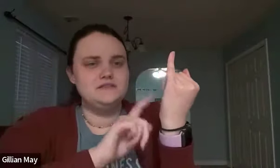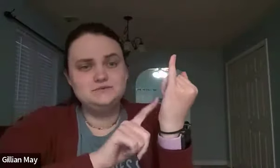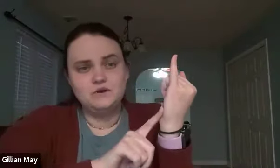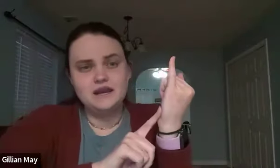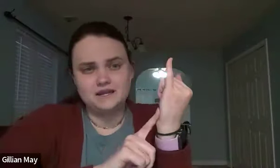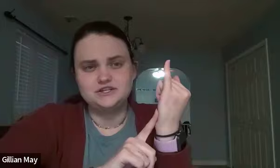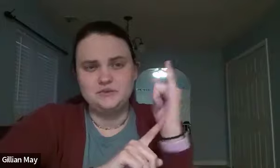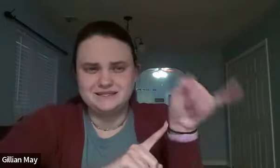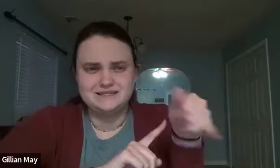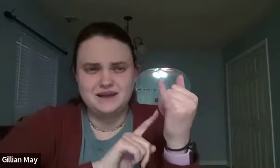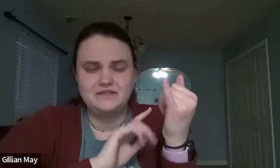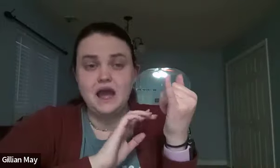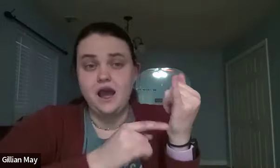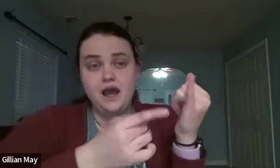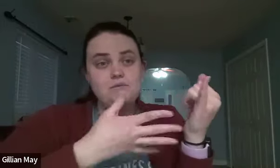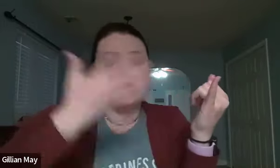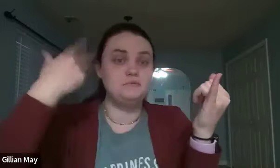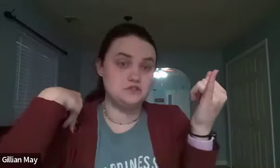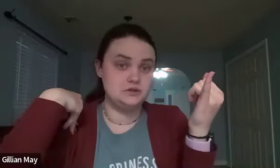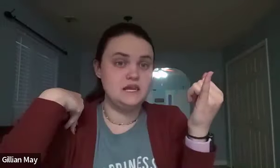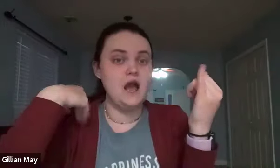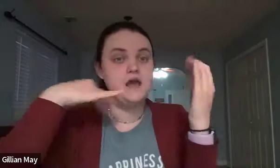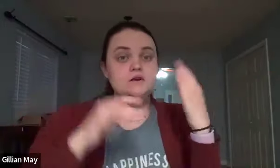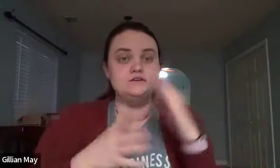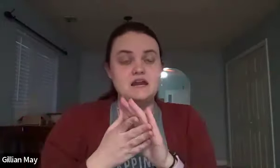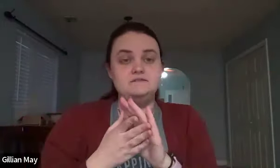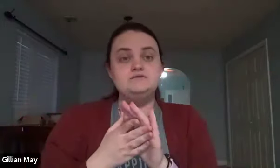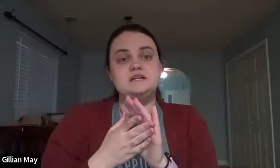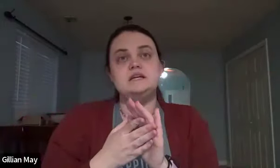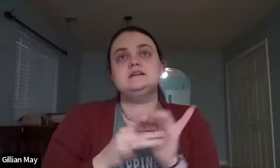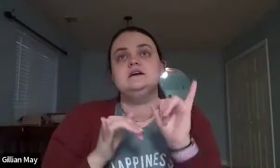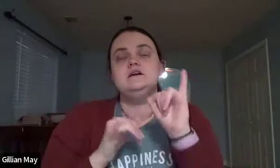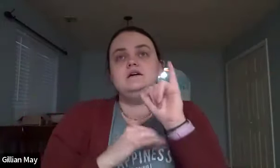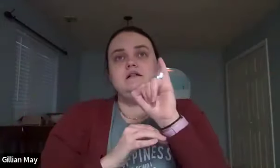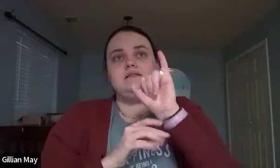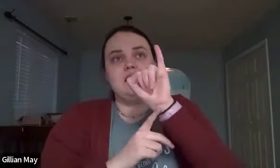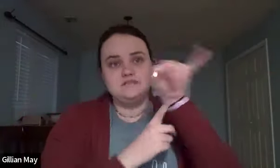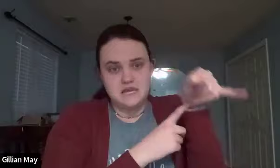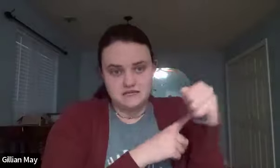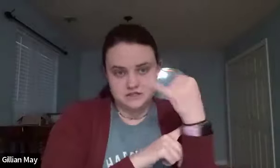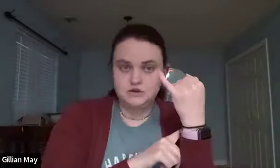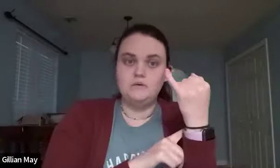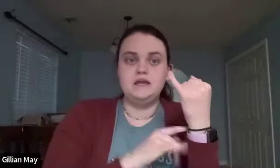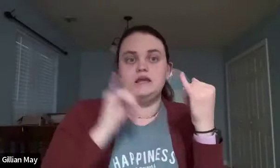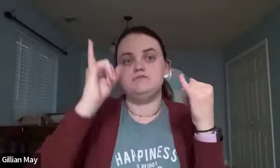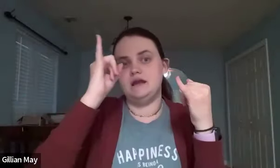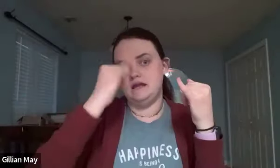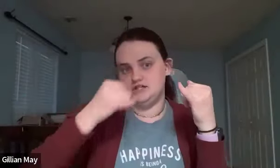This one actually was a sign that when I was learning, I learned that if you did it left-handed, you go in, right-handed, you